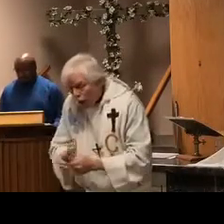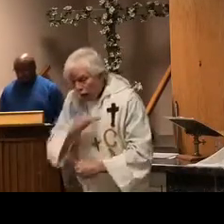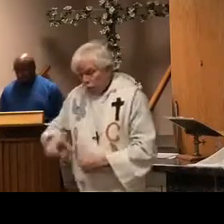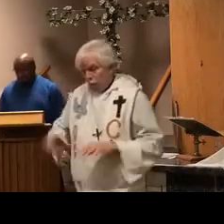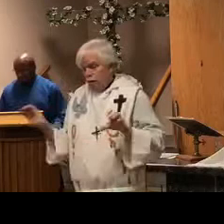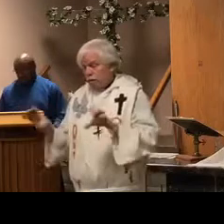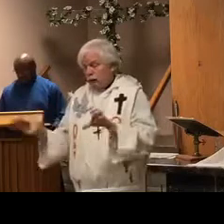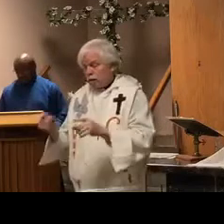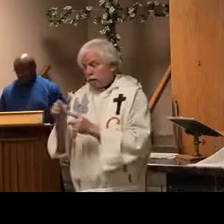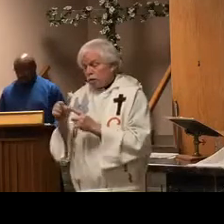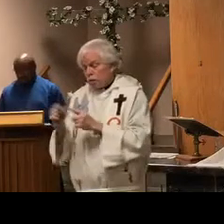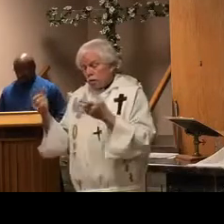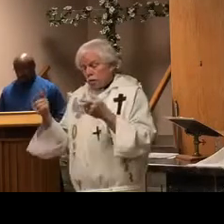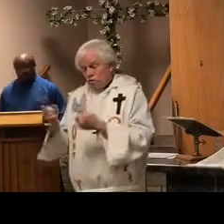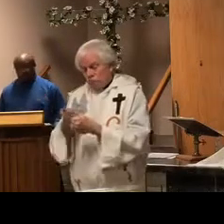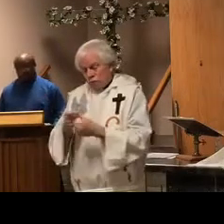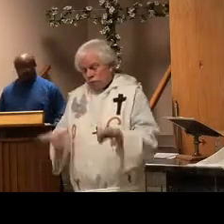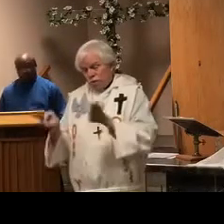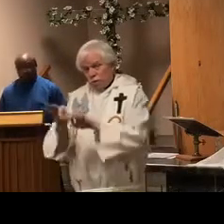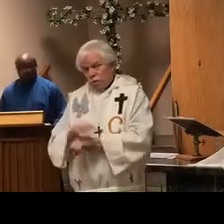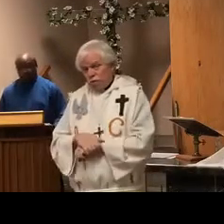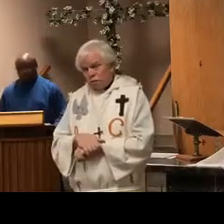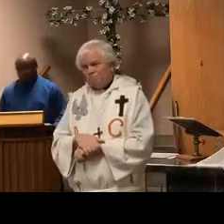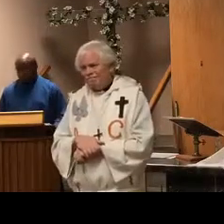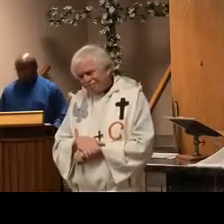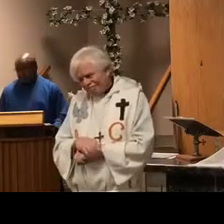And this is as I have now informed you.